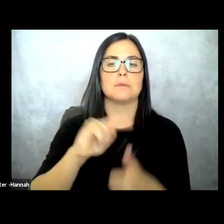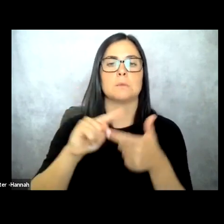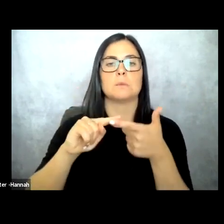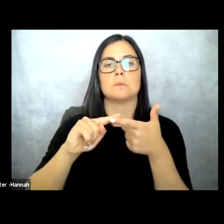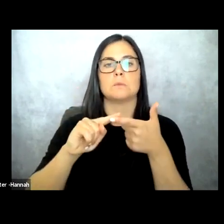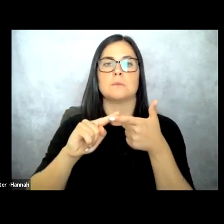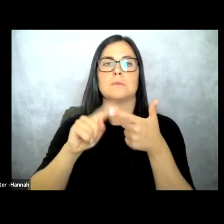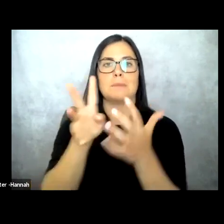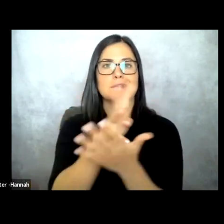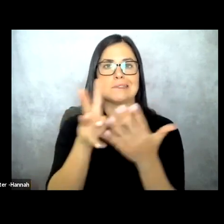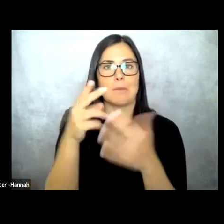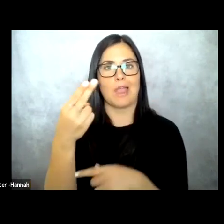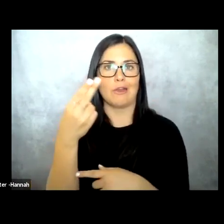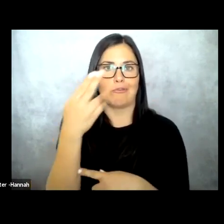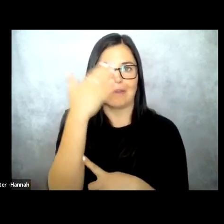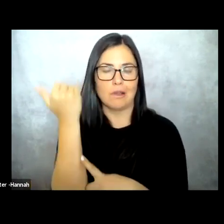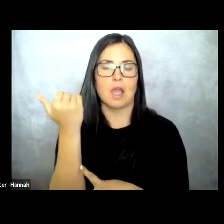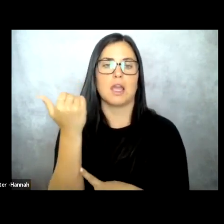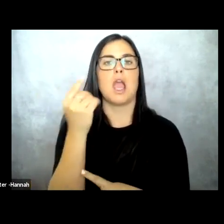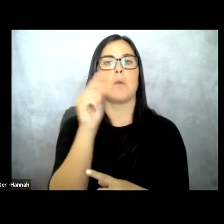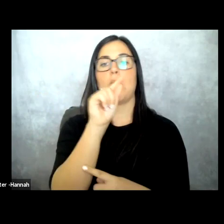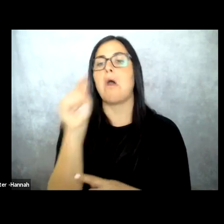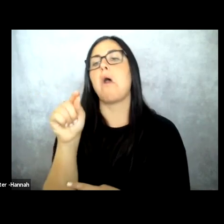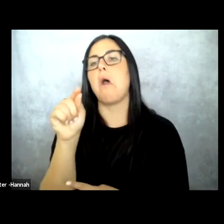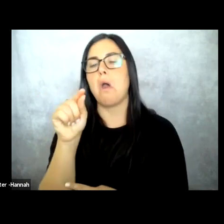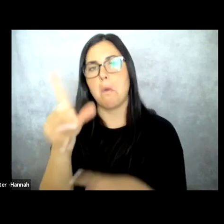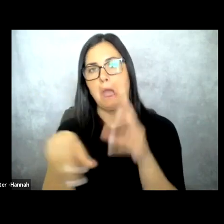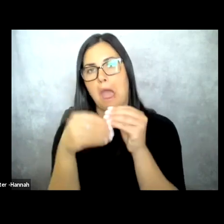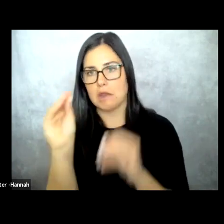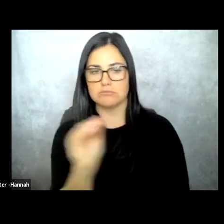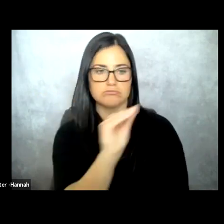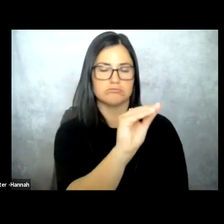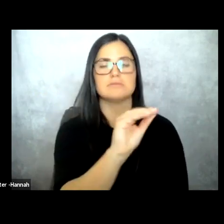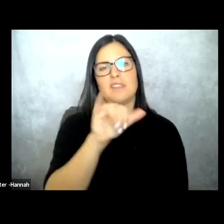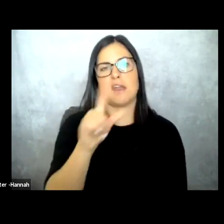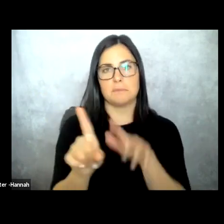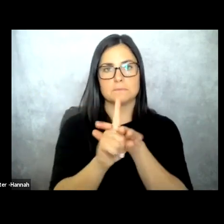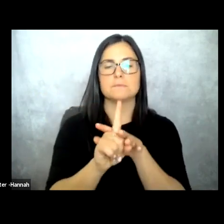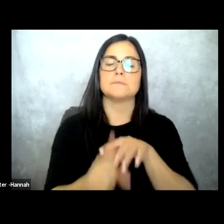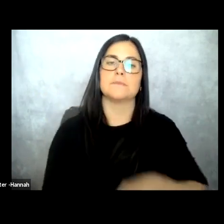forgot a table header, and I'll go back to that table and add it in the tags panel, things like that.